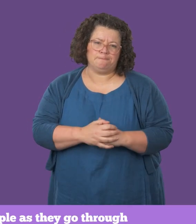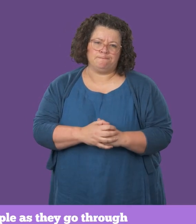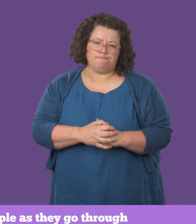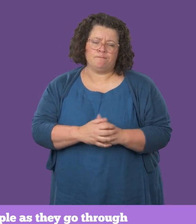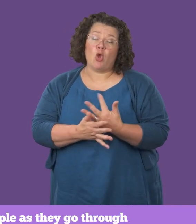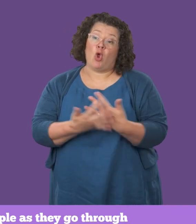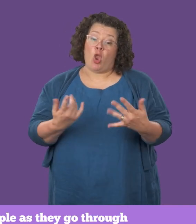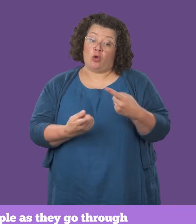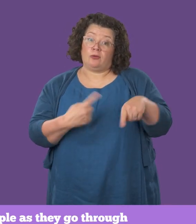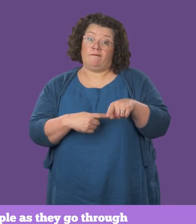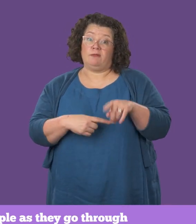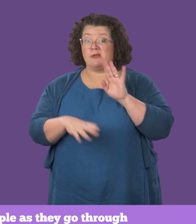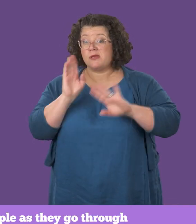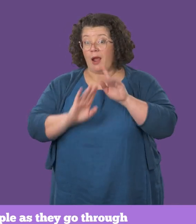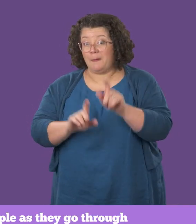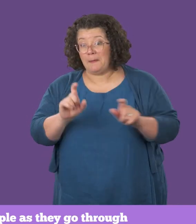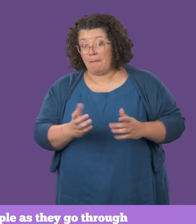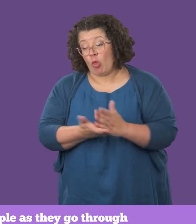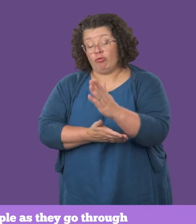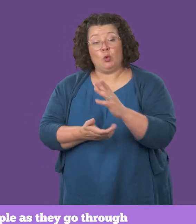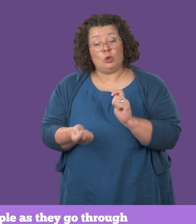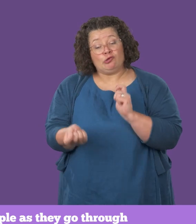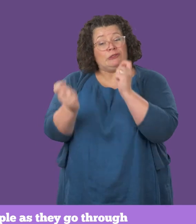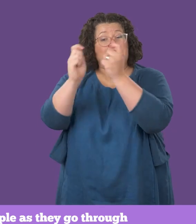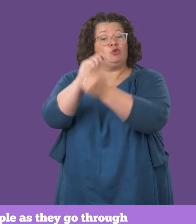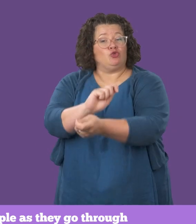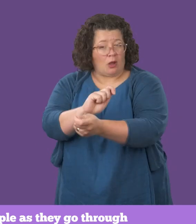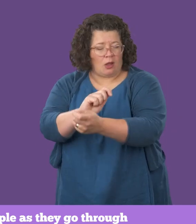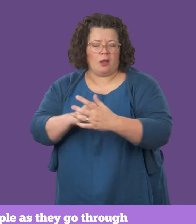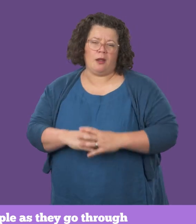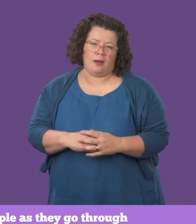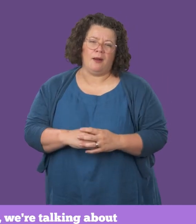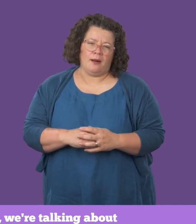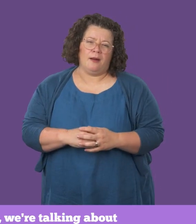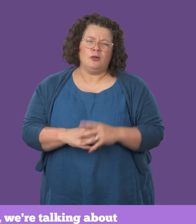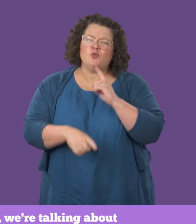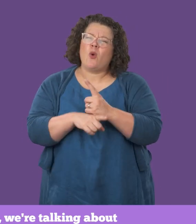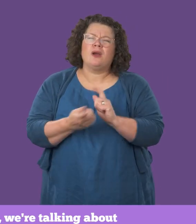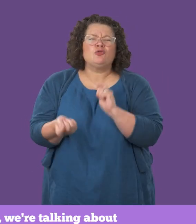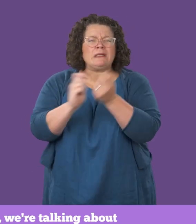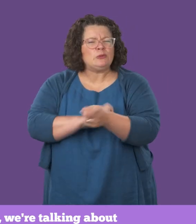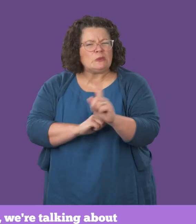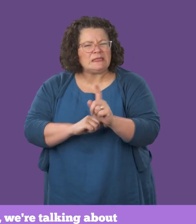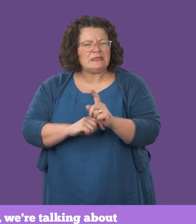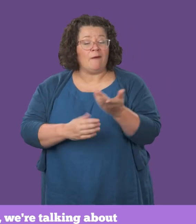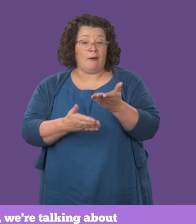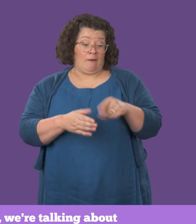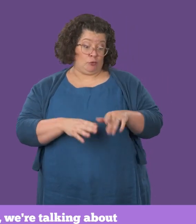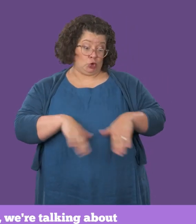And for a lot of young people, as they go through the transition process, and remember, when we talk about transition, we're talking about moving from children's services